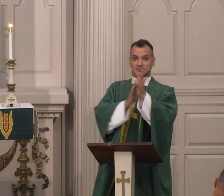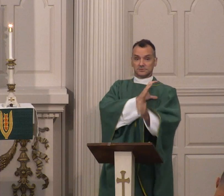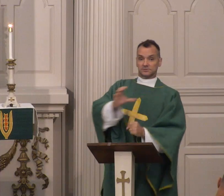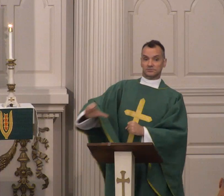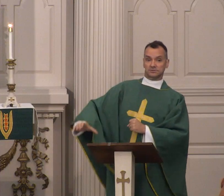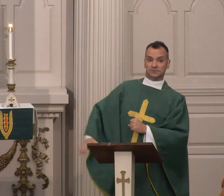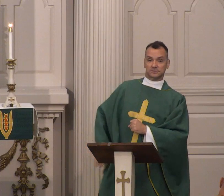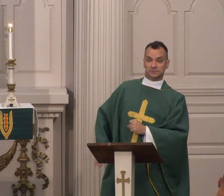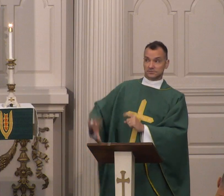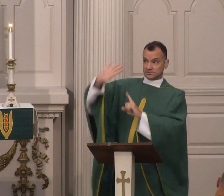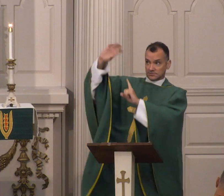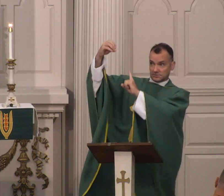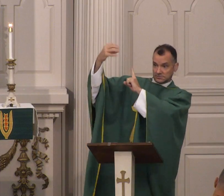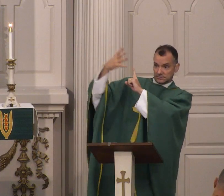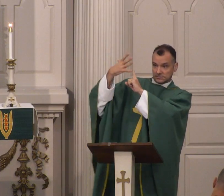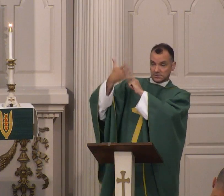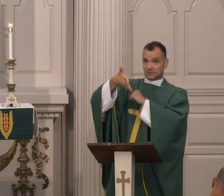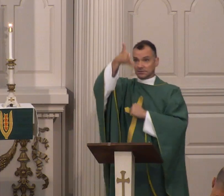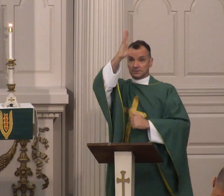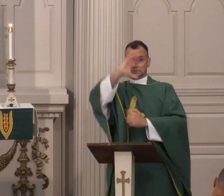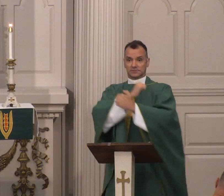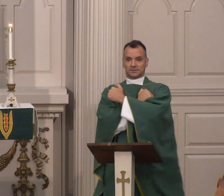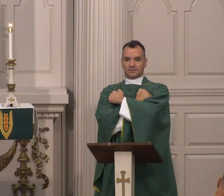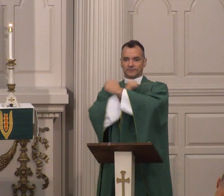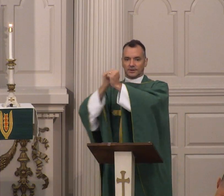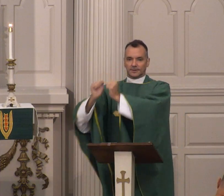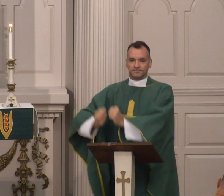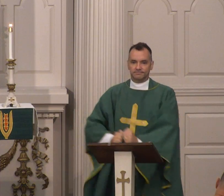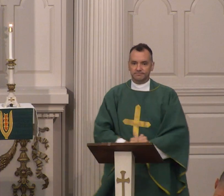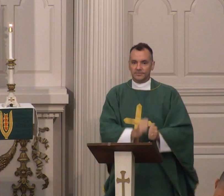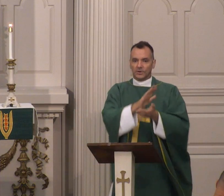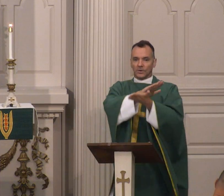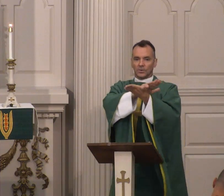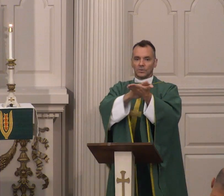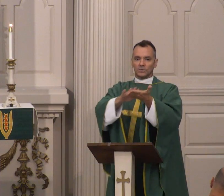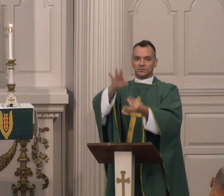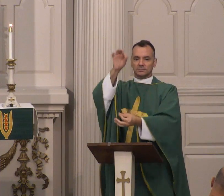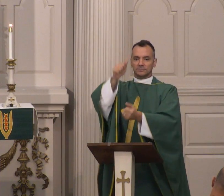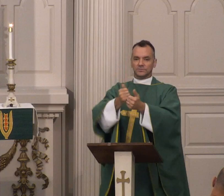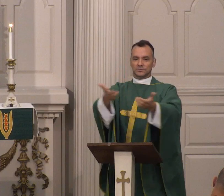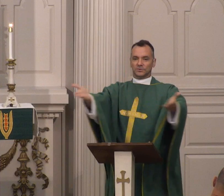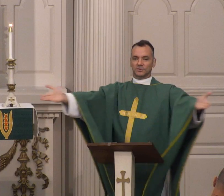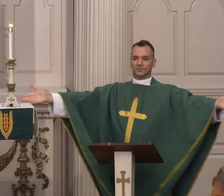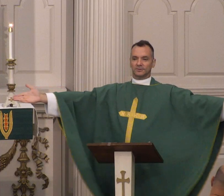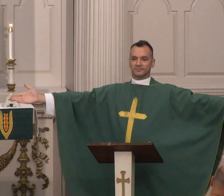Jesus Christ, and the love of God, and the communion of the Holy Spirit be with you all.